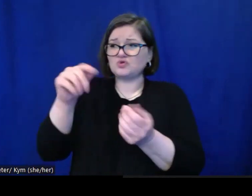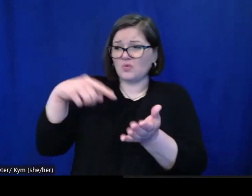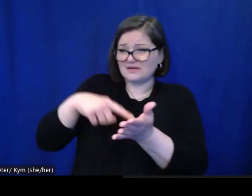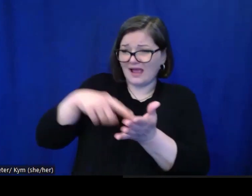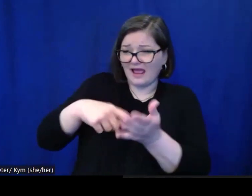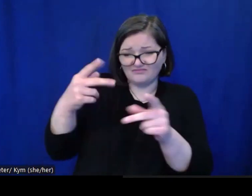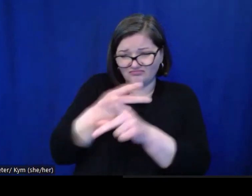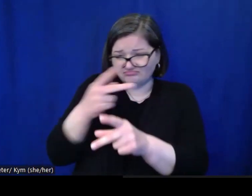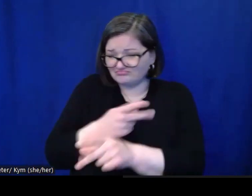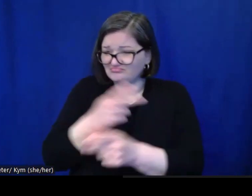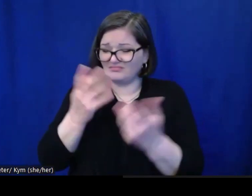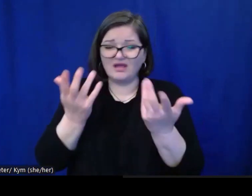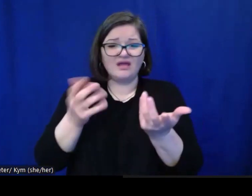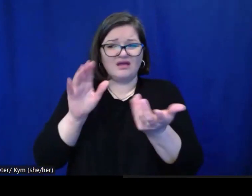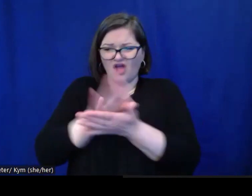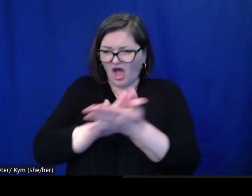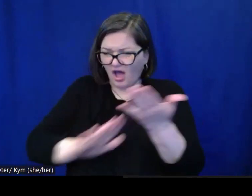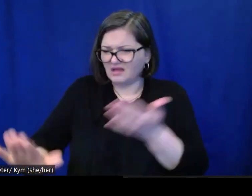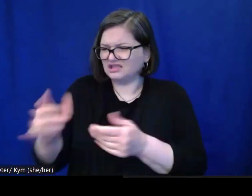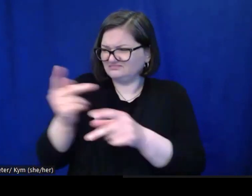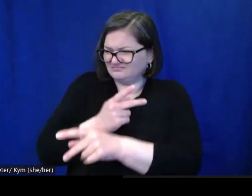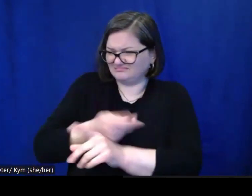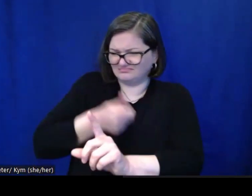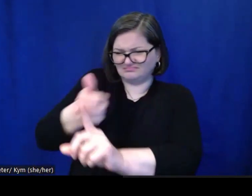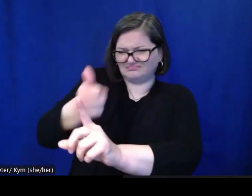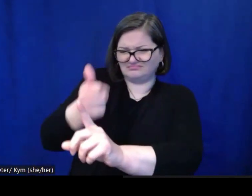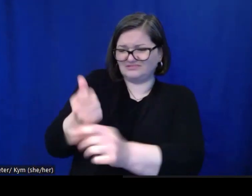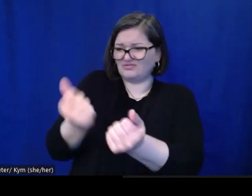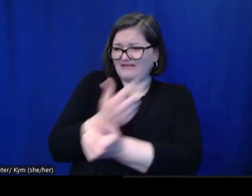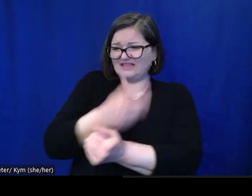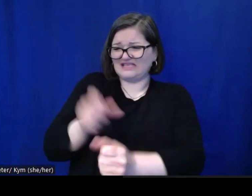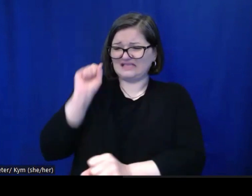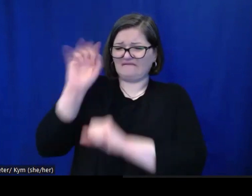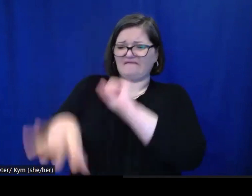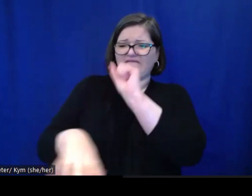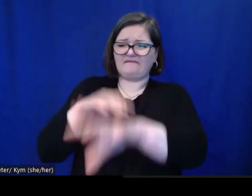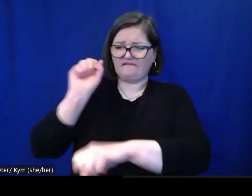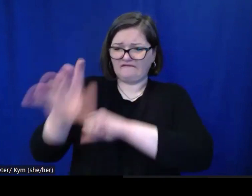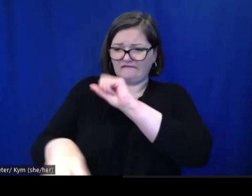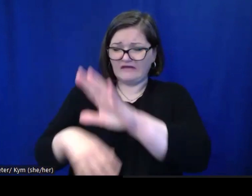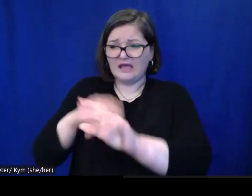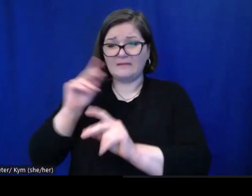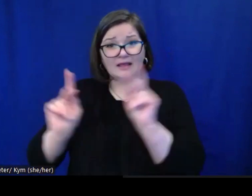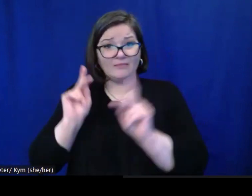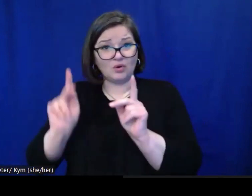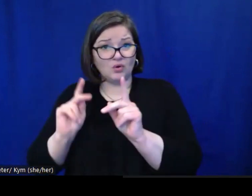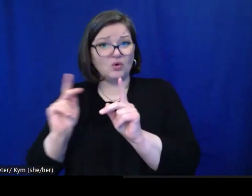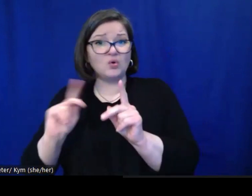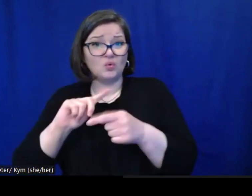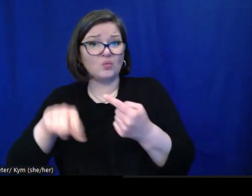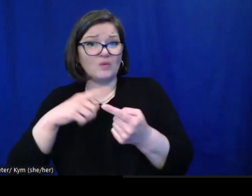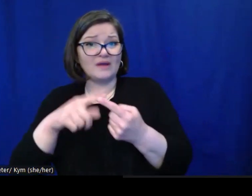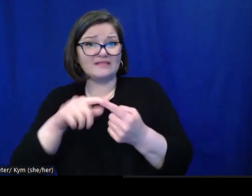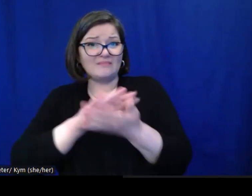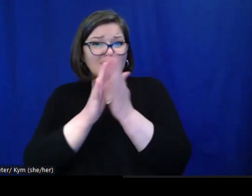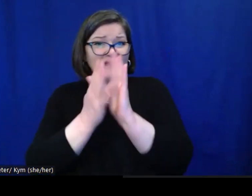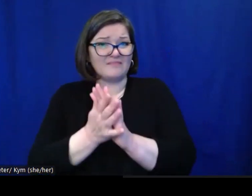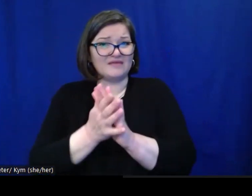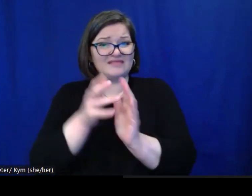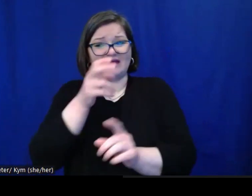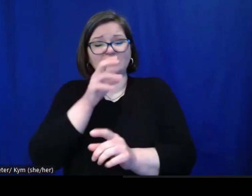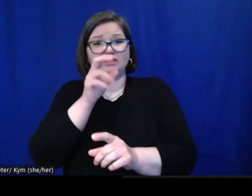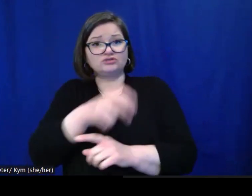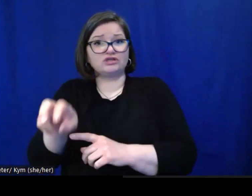do in college. All of these things are kind of thrusted upon individuals when they're transitioning from